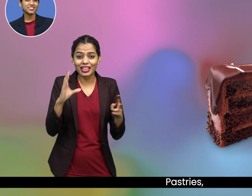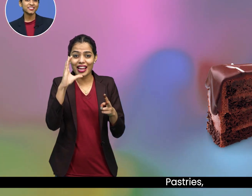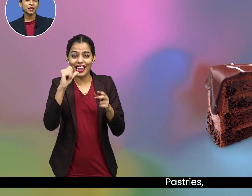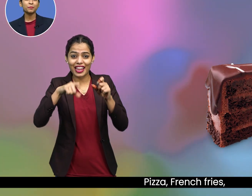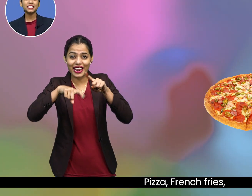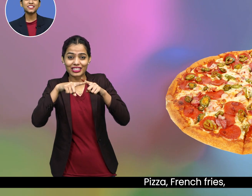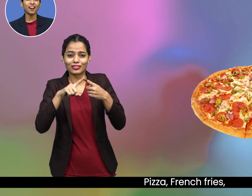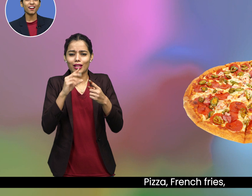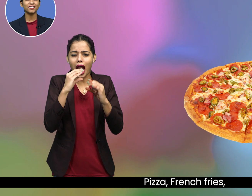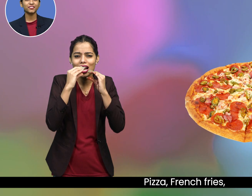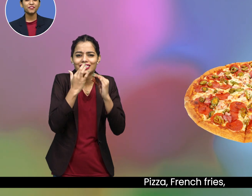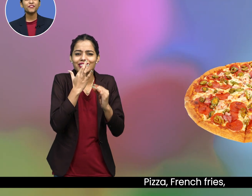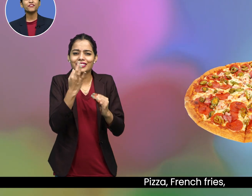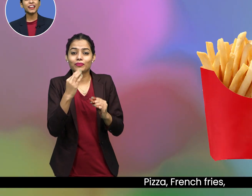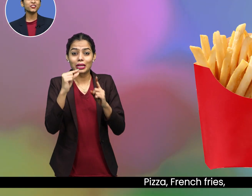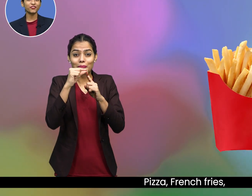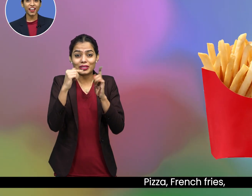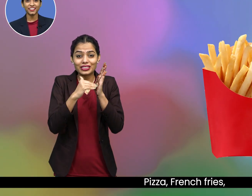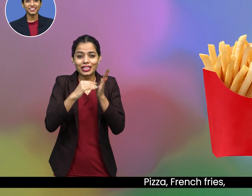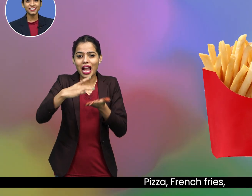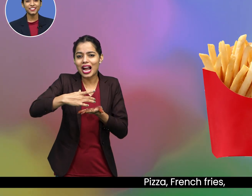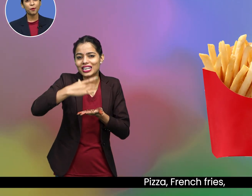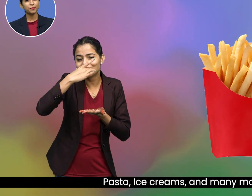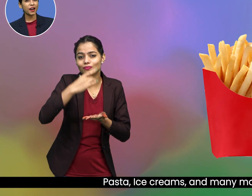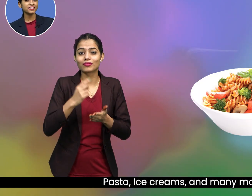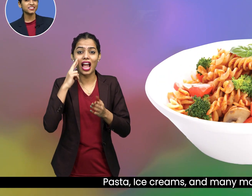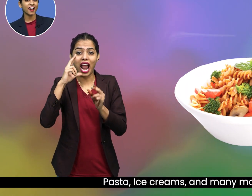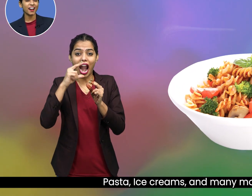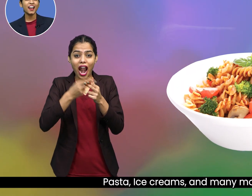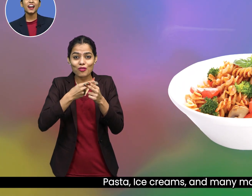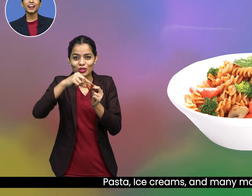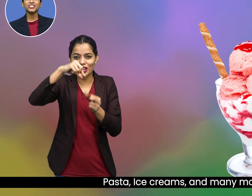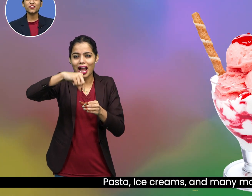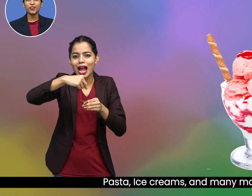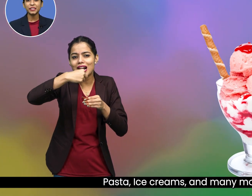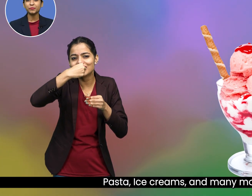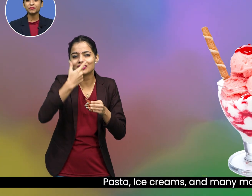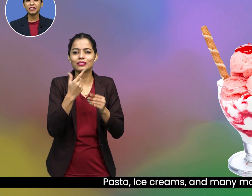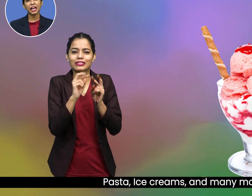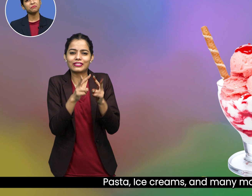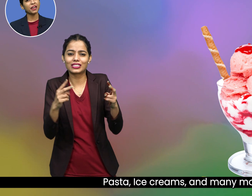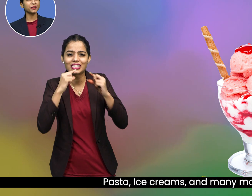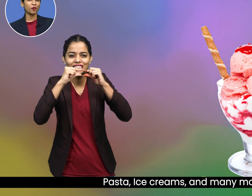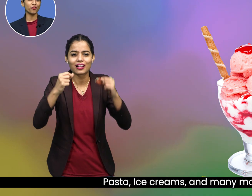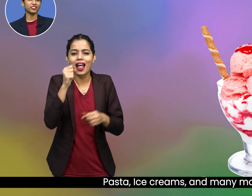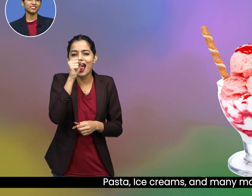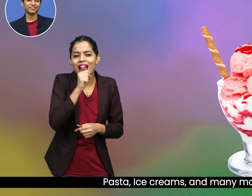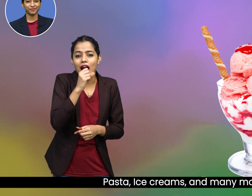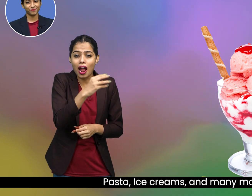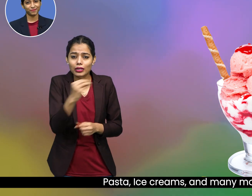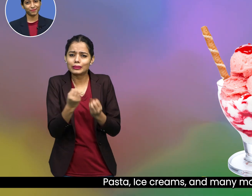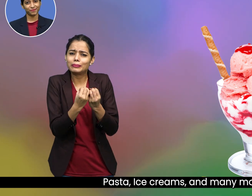Pastries, pizza, French fries, pasta, ice cream and many more.